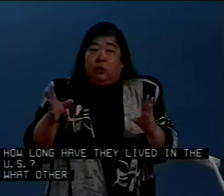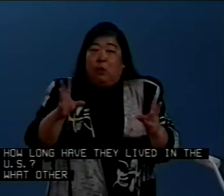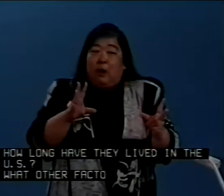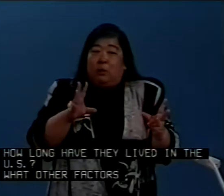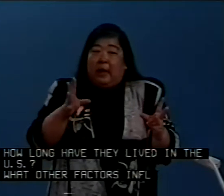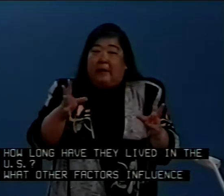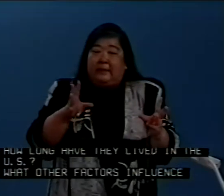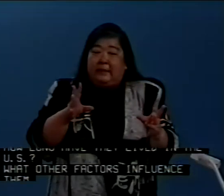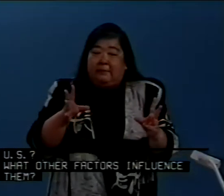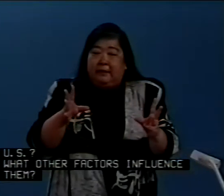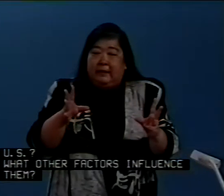one will have a different,